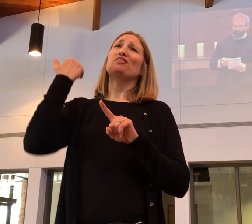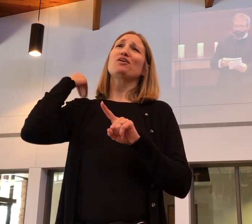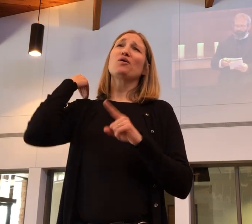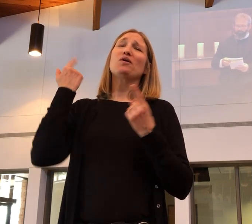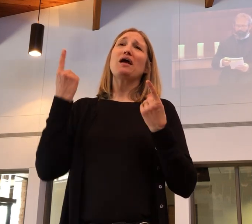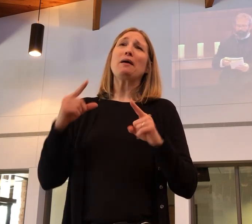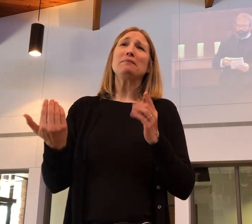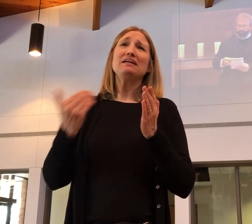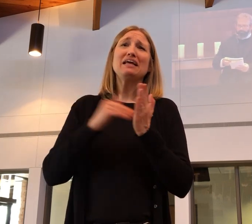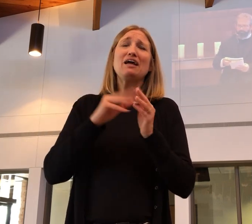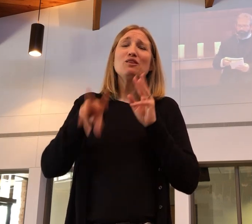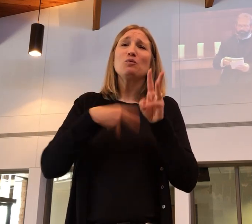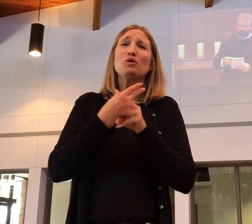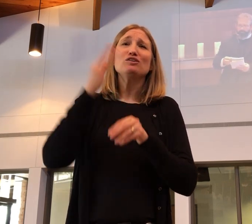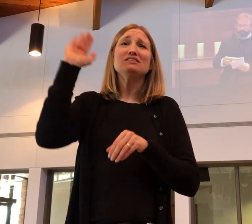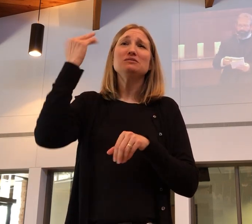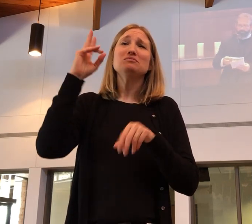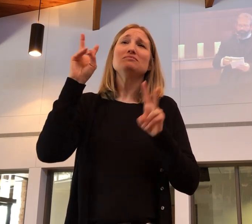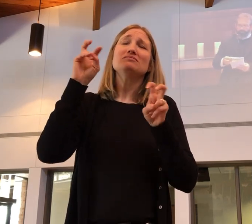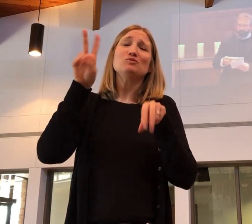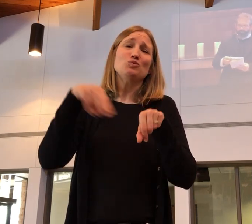seemed to be normal,